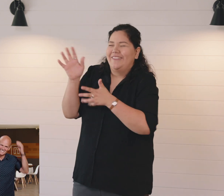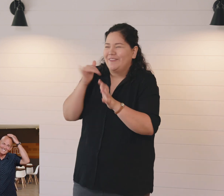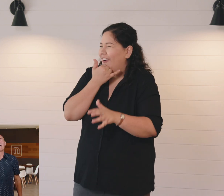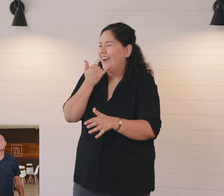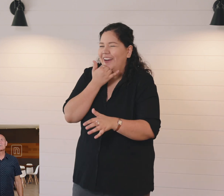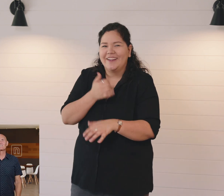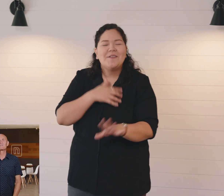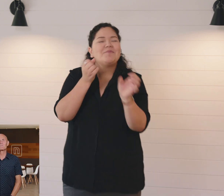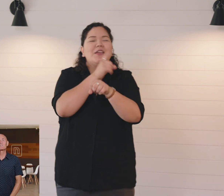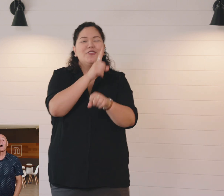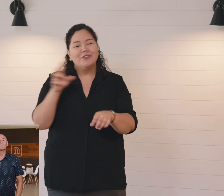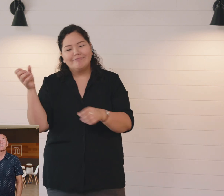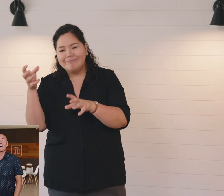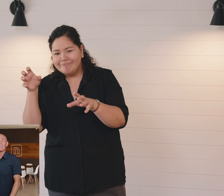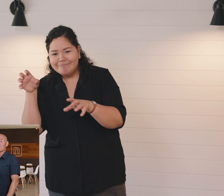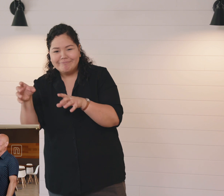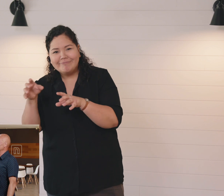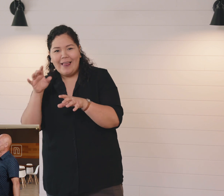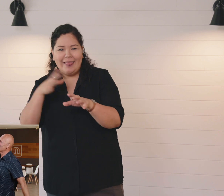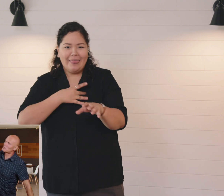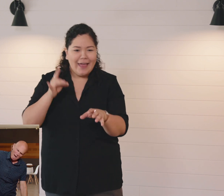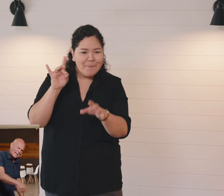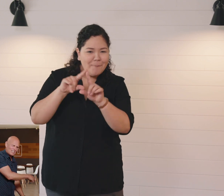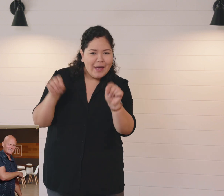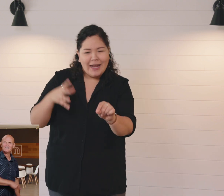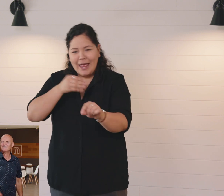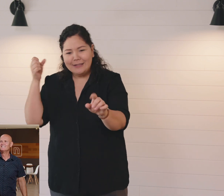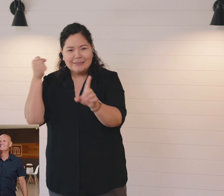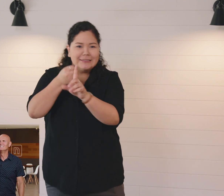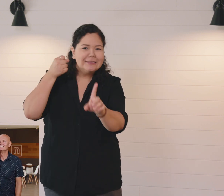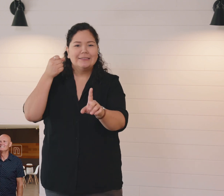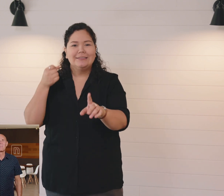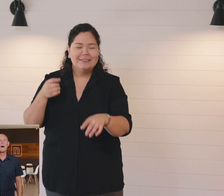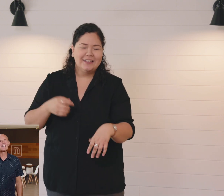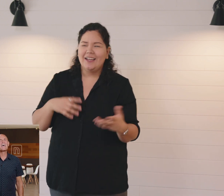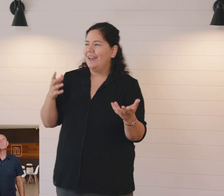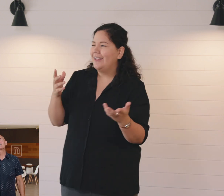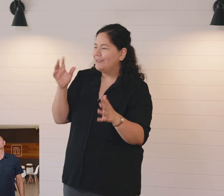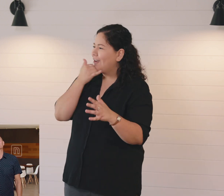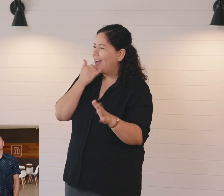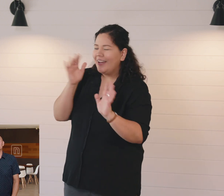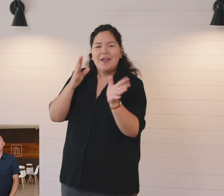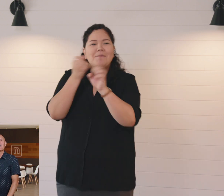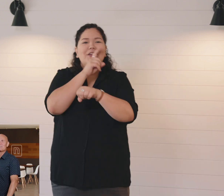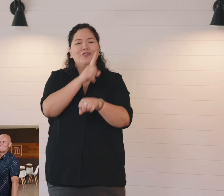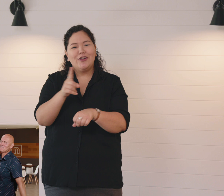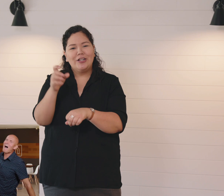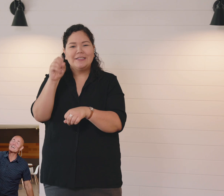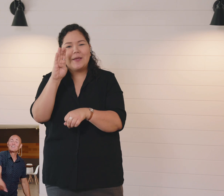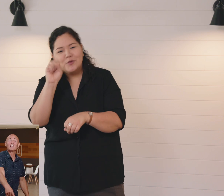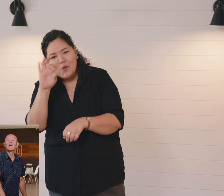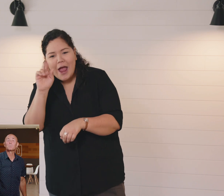and make sure you subscribe to that like button and smash it! Okay, and make sure you subscribe